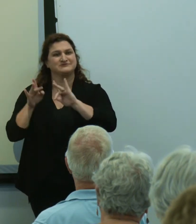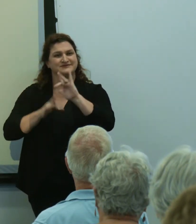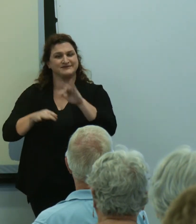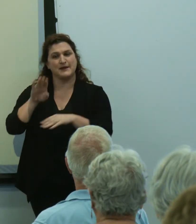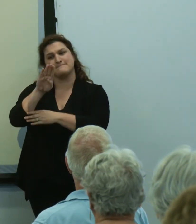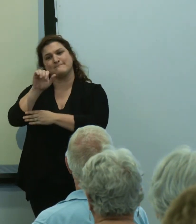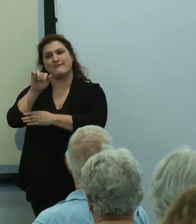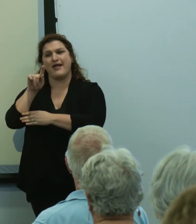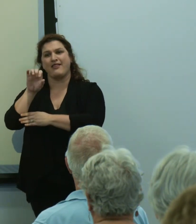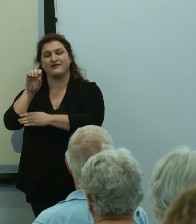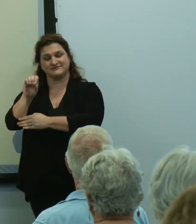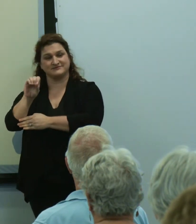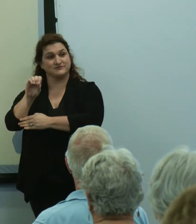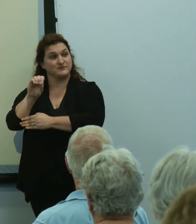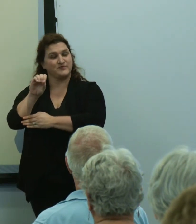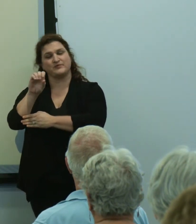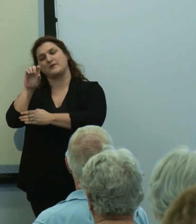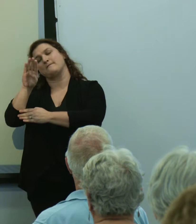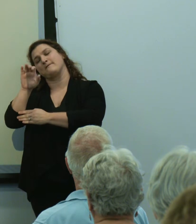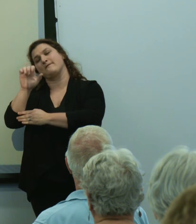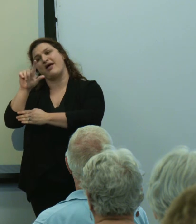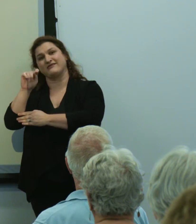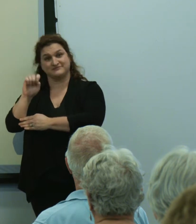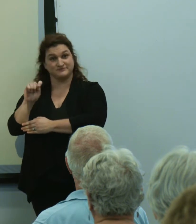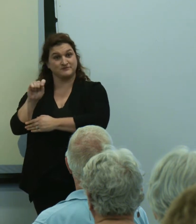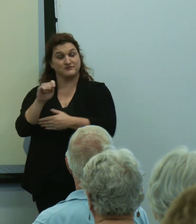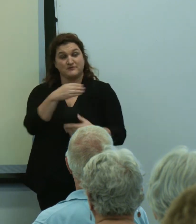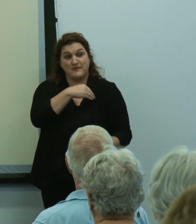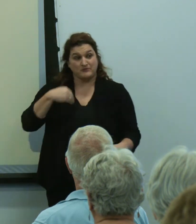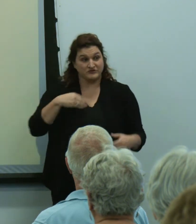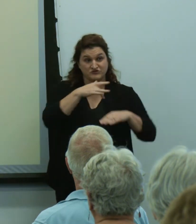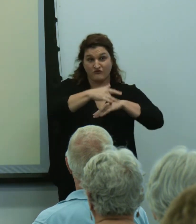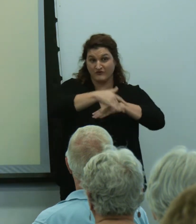that on the table outside the venue